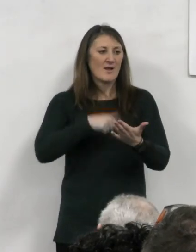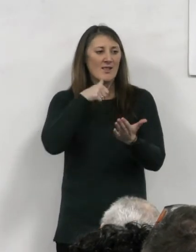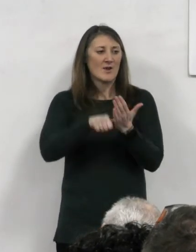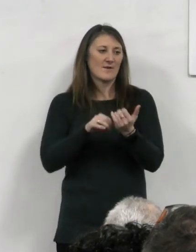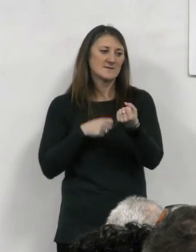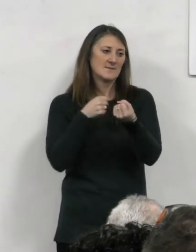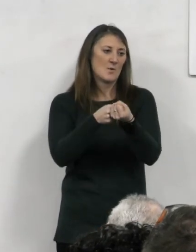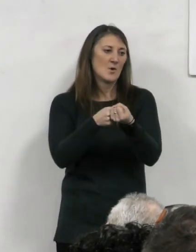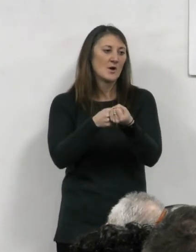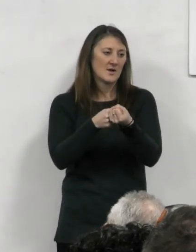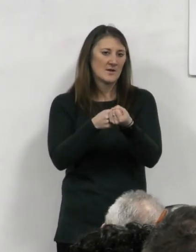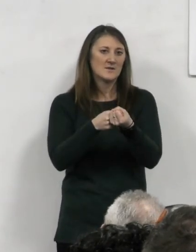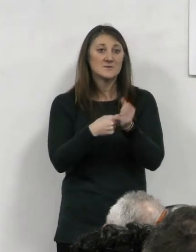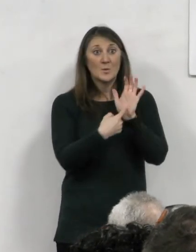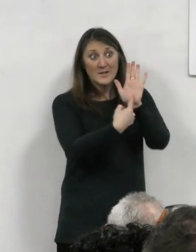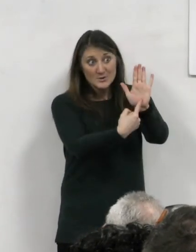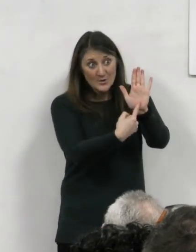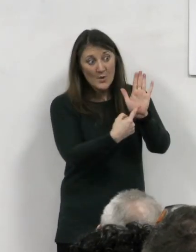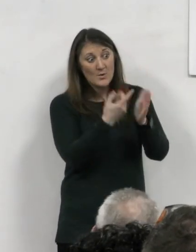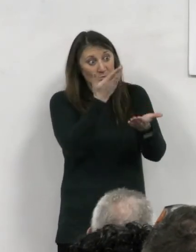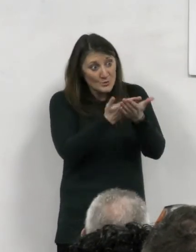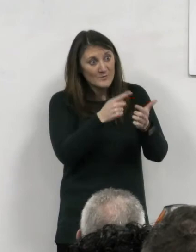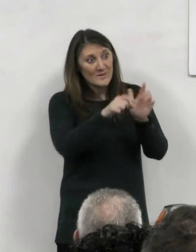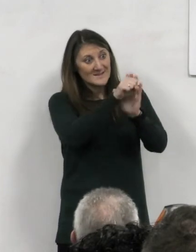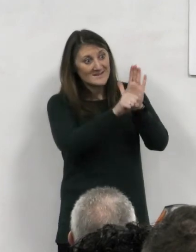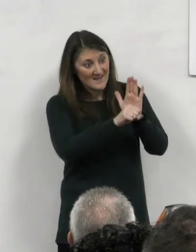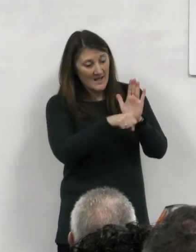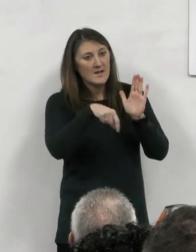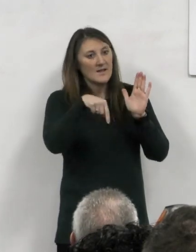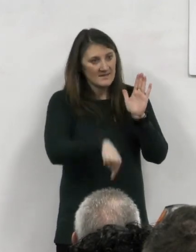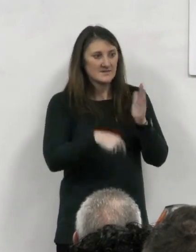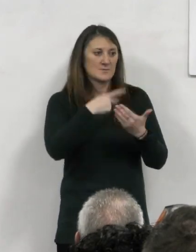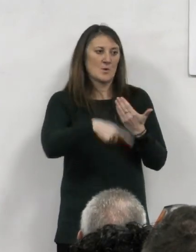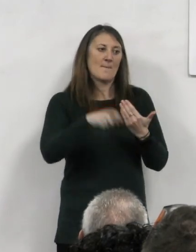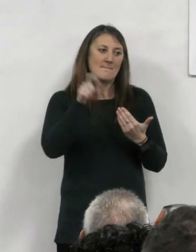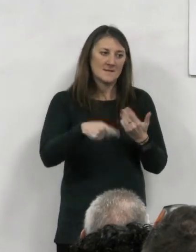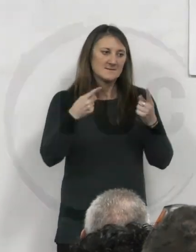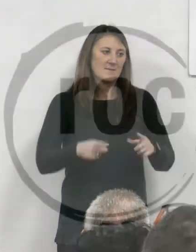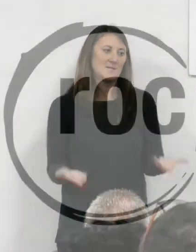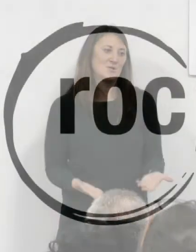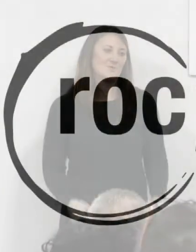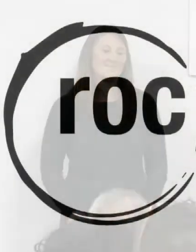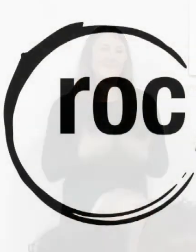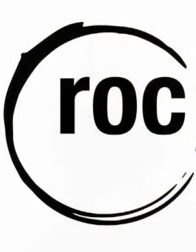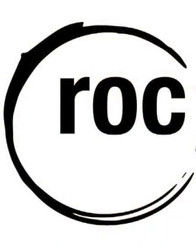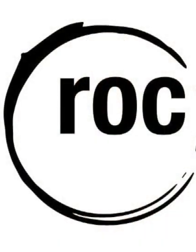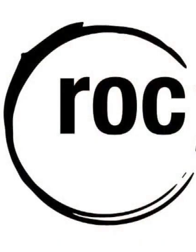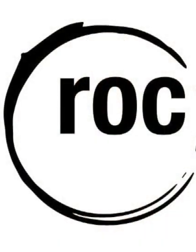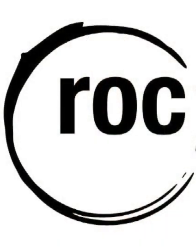so that we can demonstrate to the state that this program needs to happen in Rochester. Thank you all.